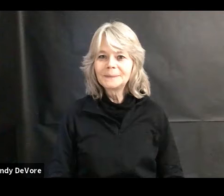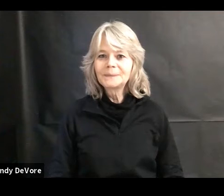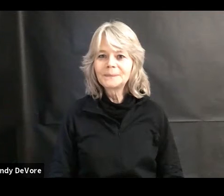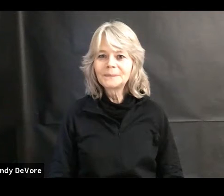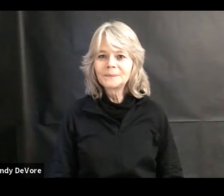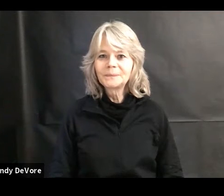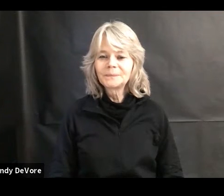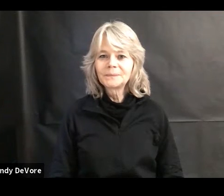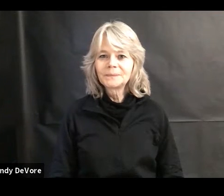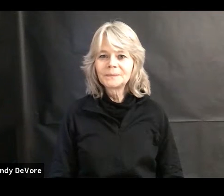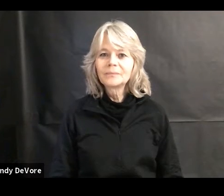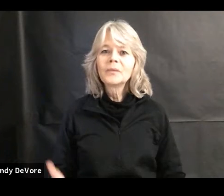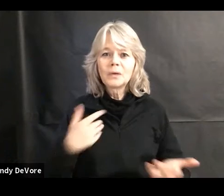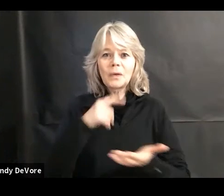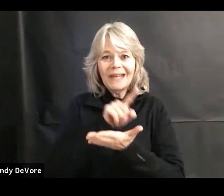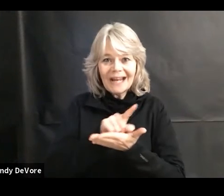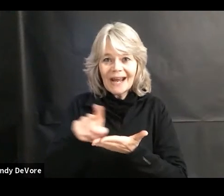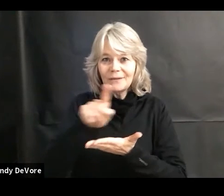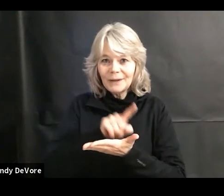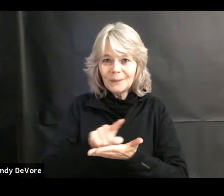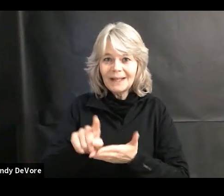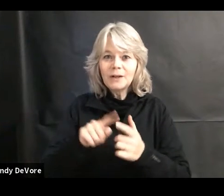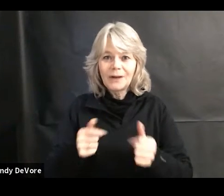But every week during Advent, we'll light another candle.